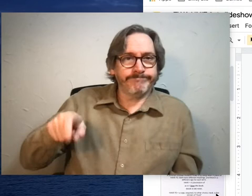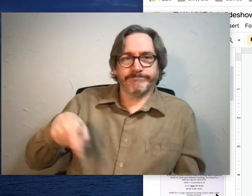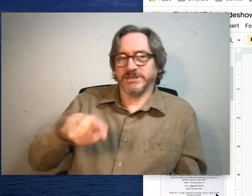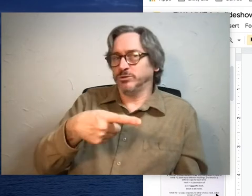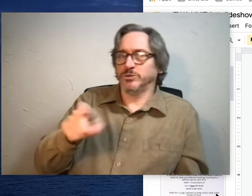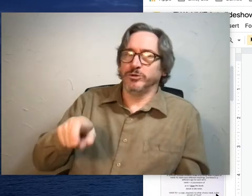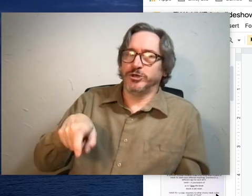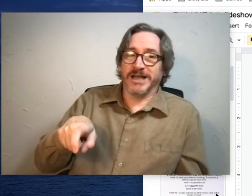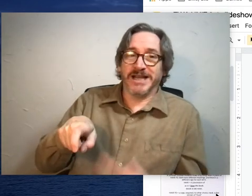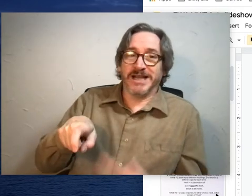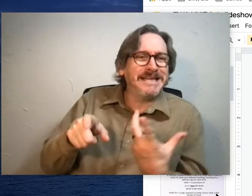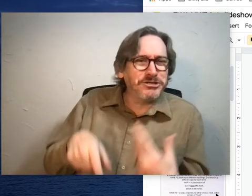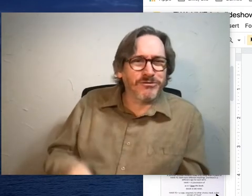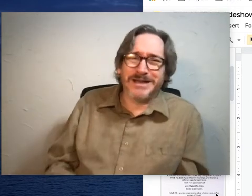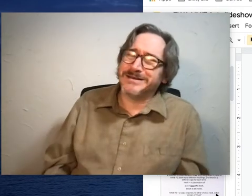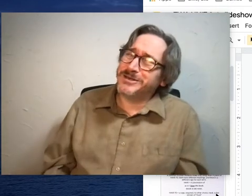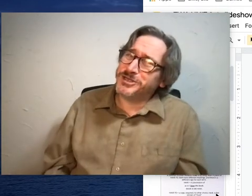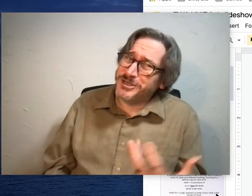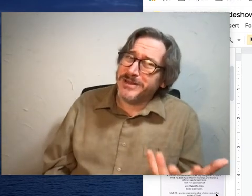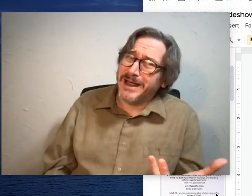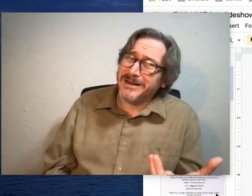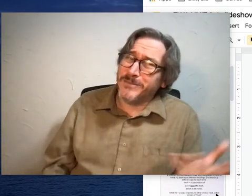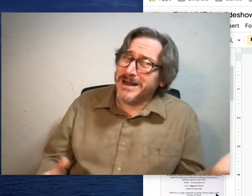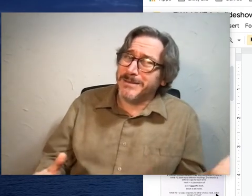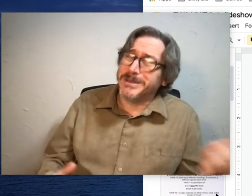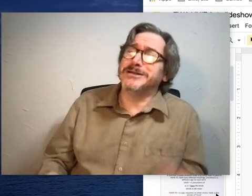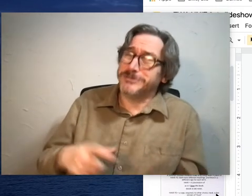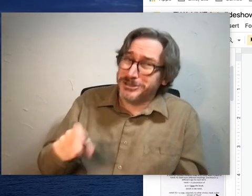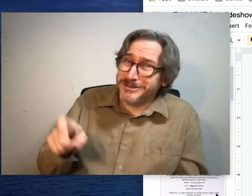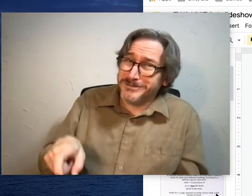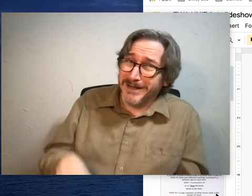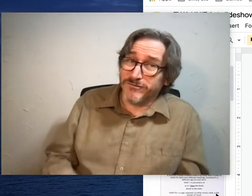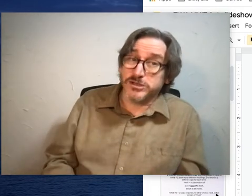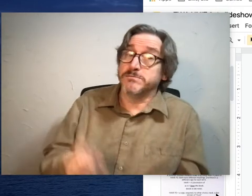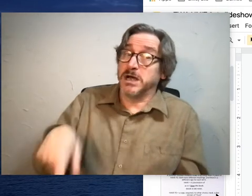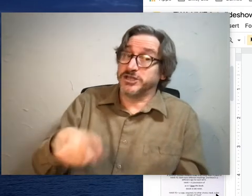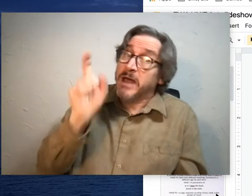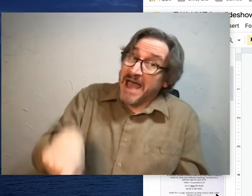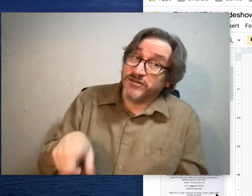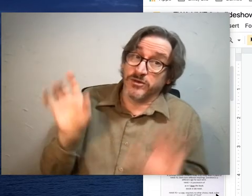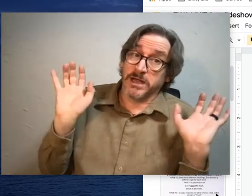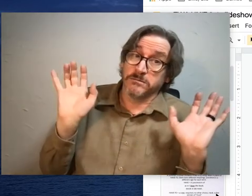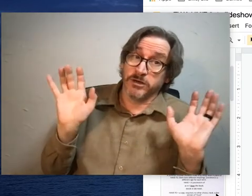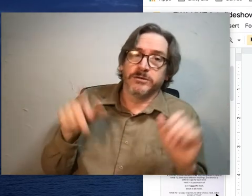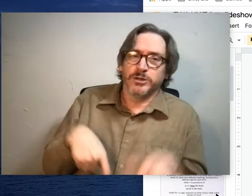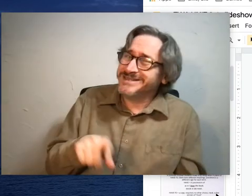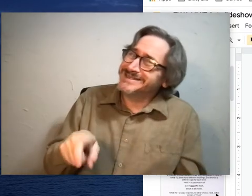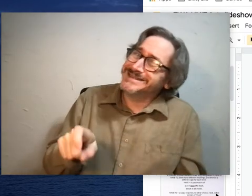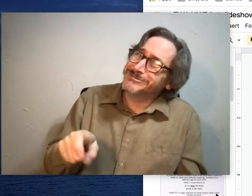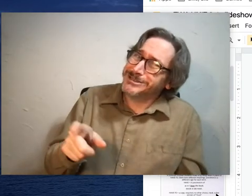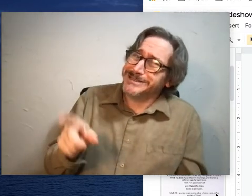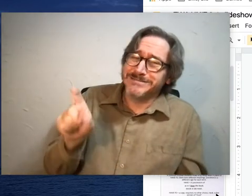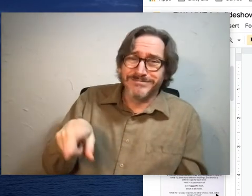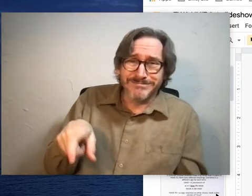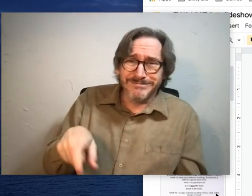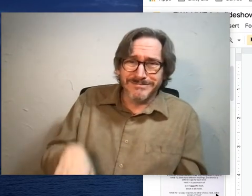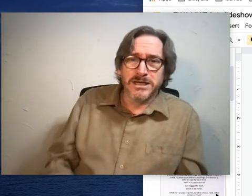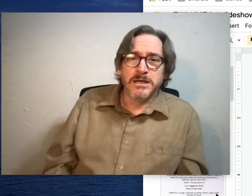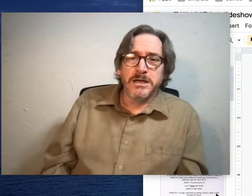Should. You should. It's a conditional, right? You should do that. You might not, but you should do that. Versus must. You have to do that, right? You